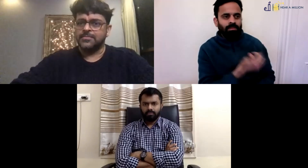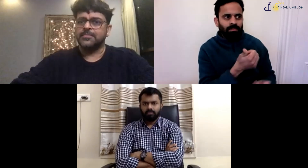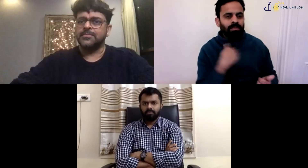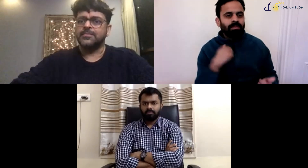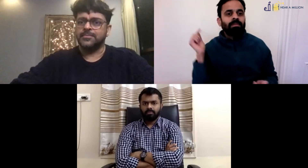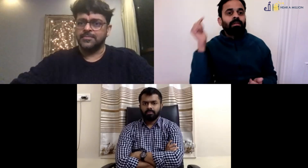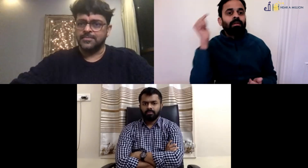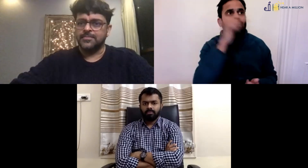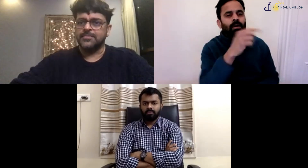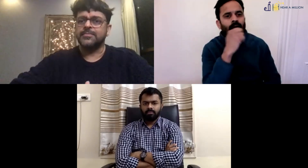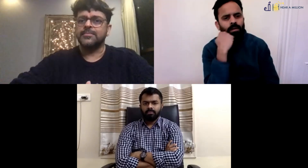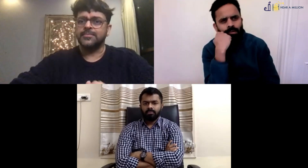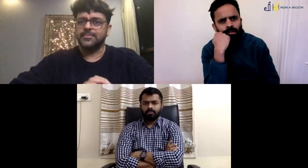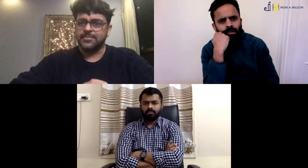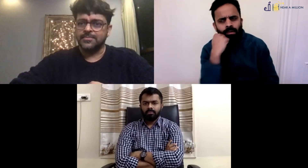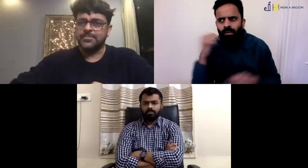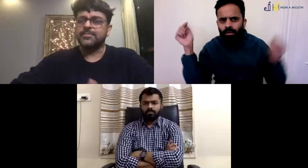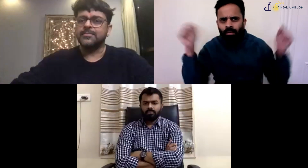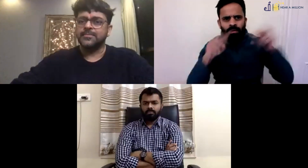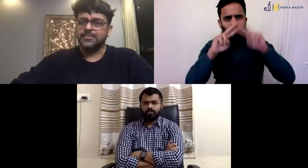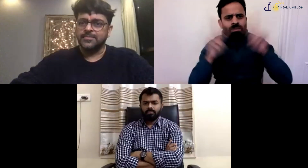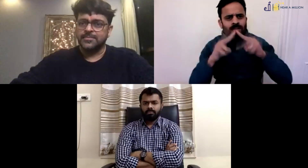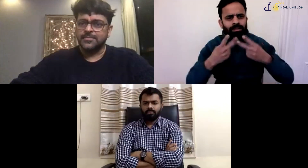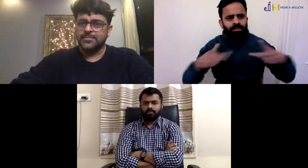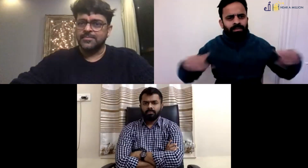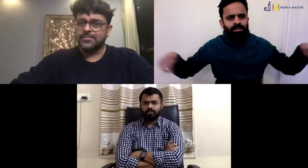So they did give me a scholarship, and